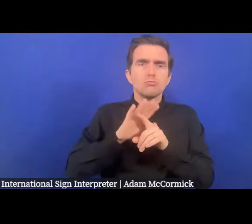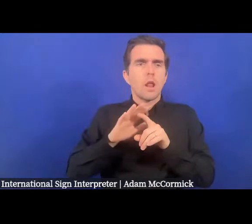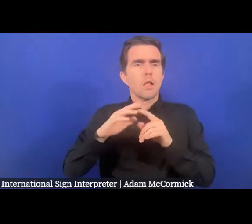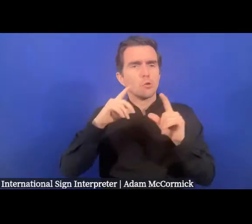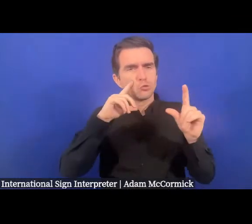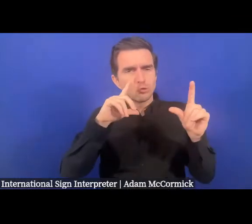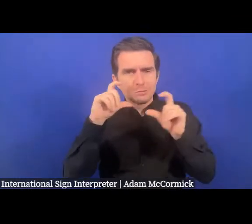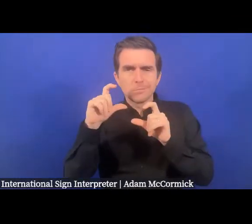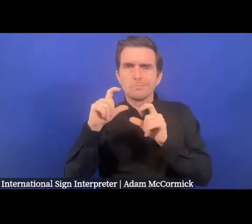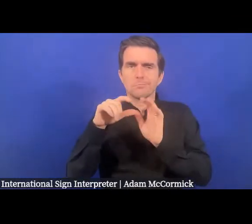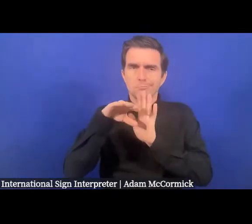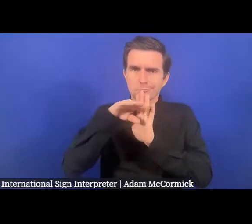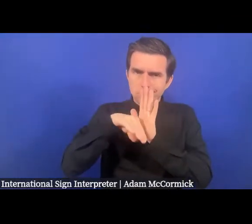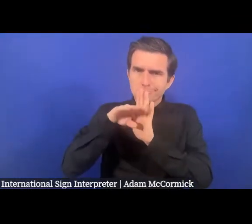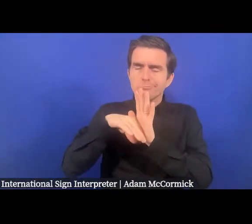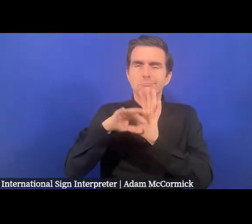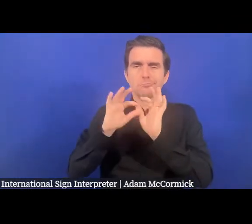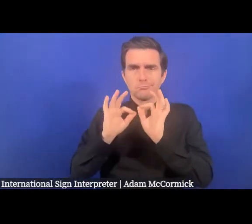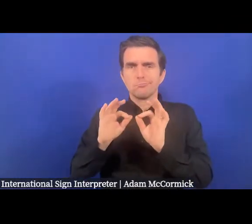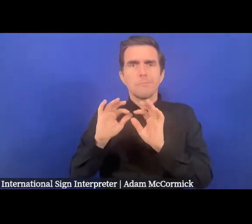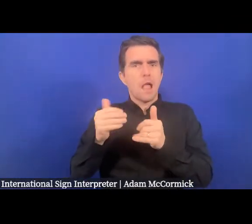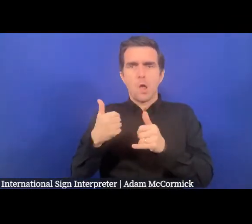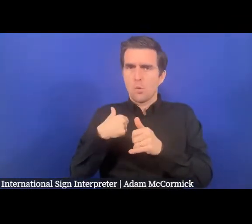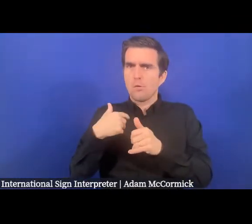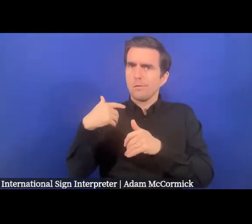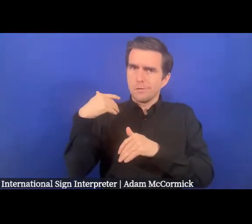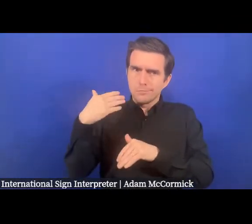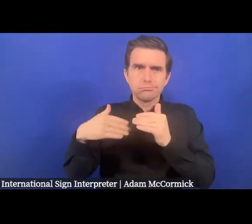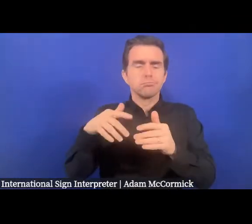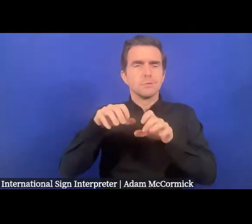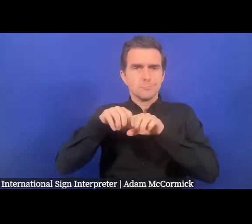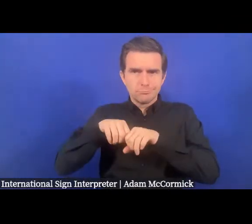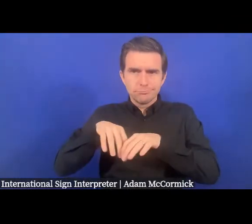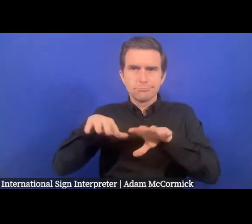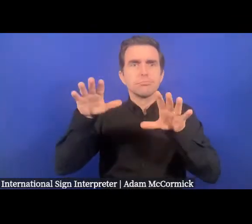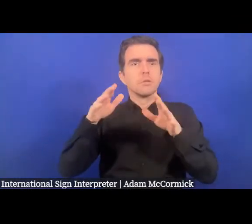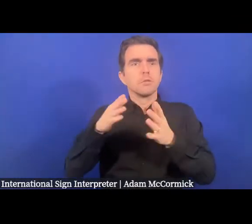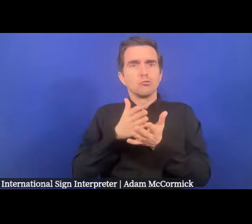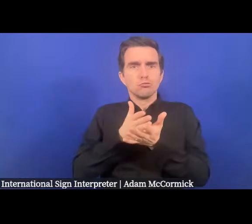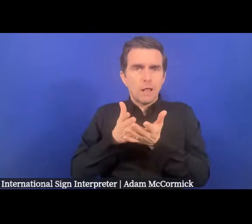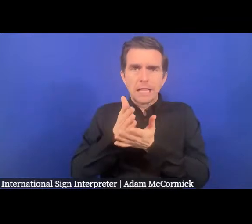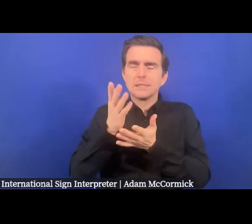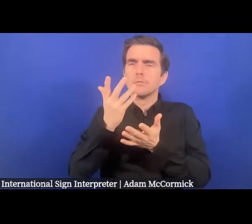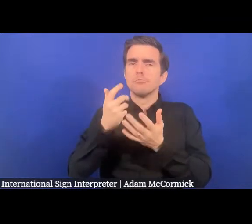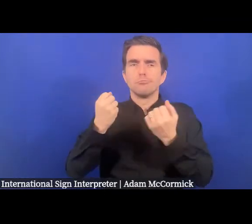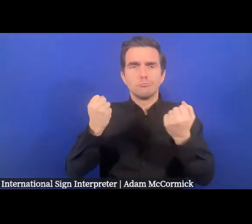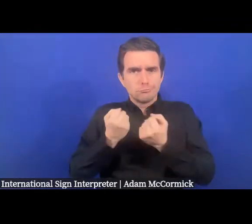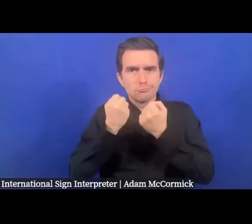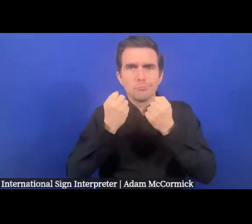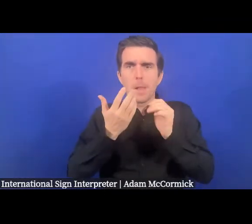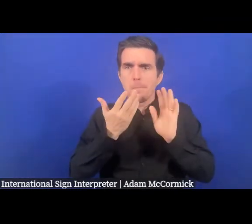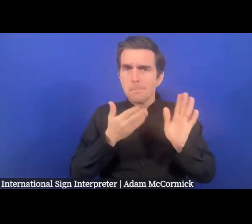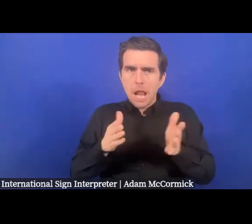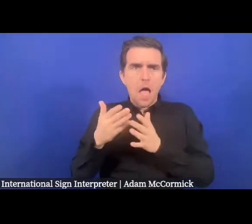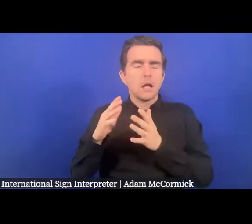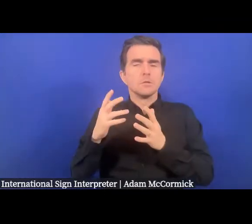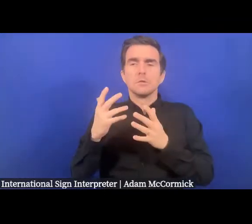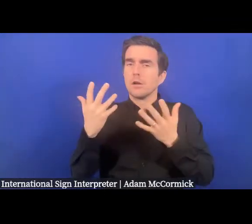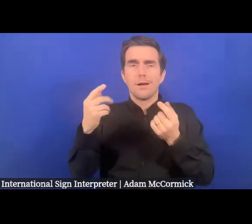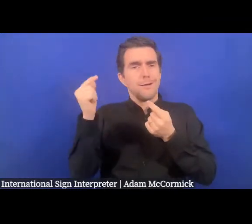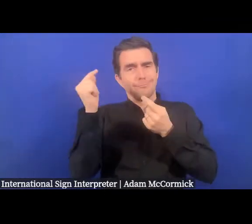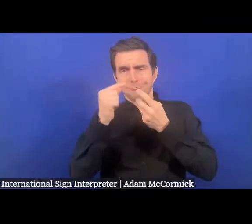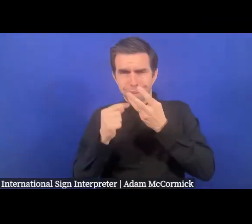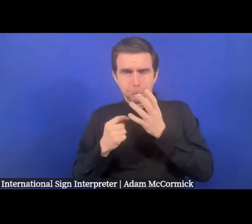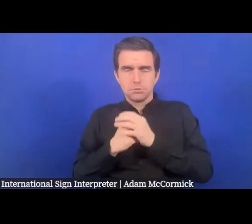we can come together to do to boost tourism in there. So of course, Our ministry is the Ministry of